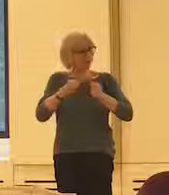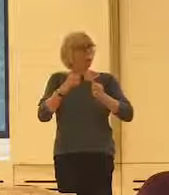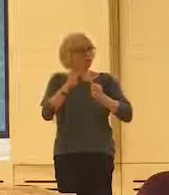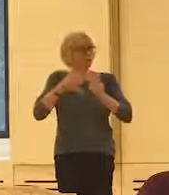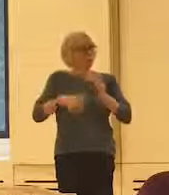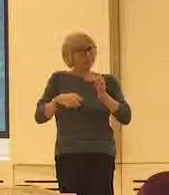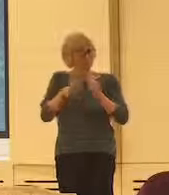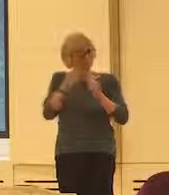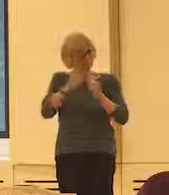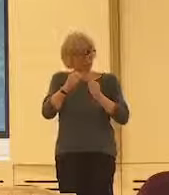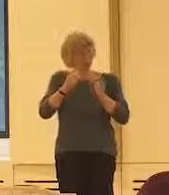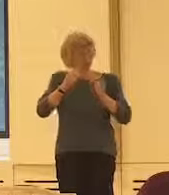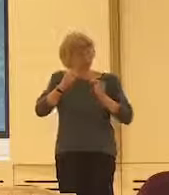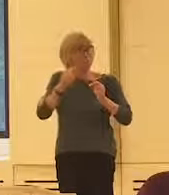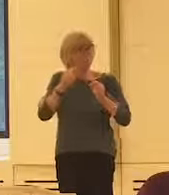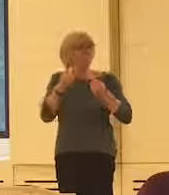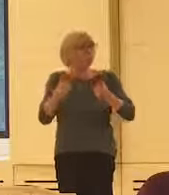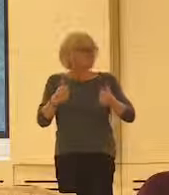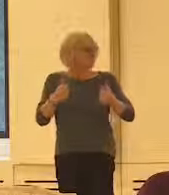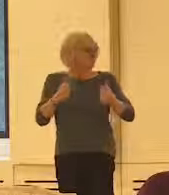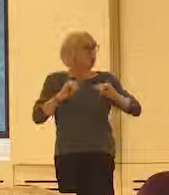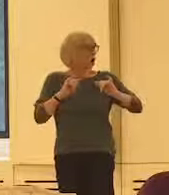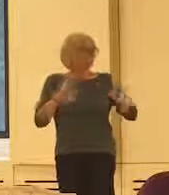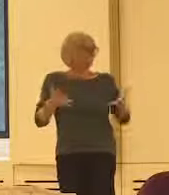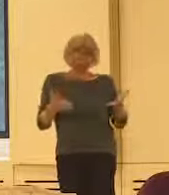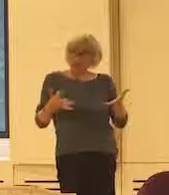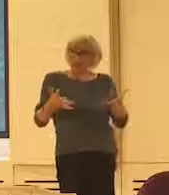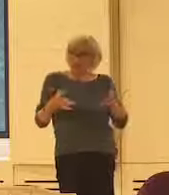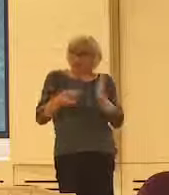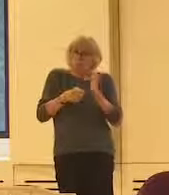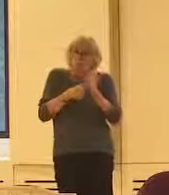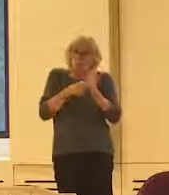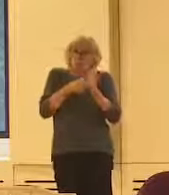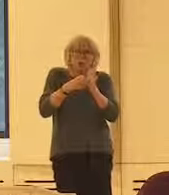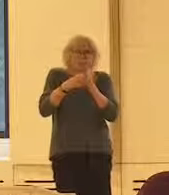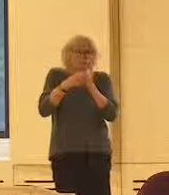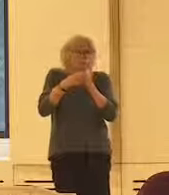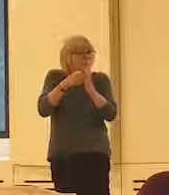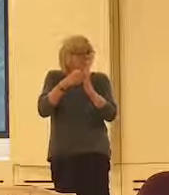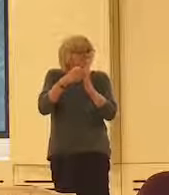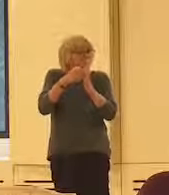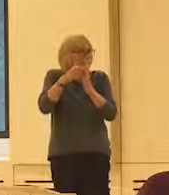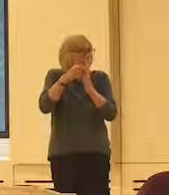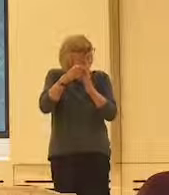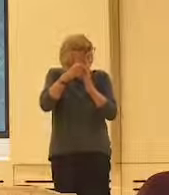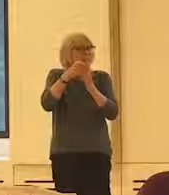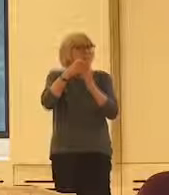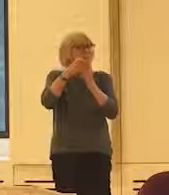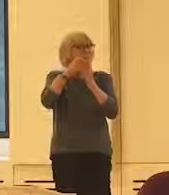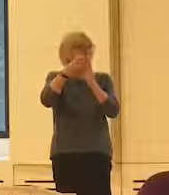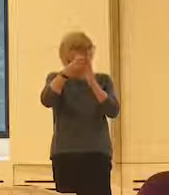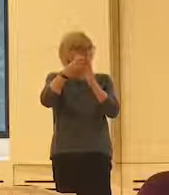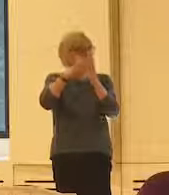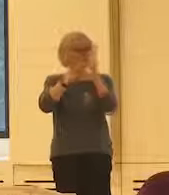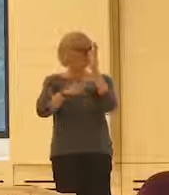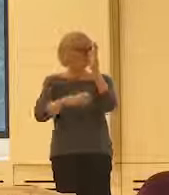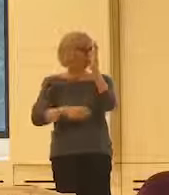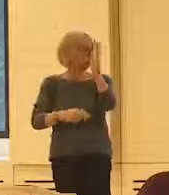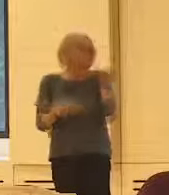They need to get better. They do need to get better, but they're not bad. They're improving. They were improving,